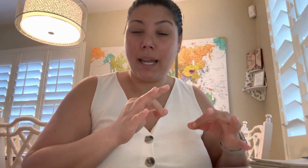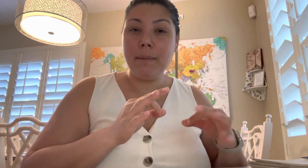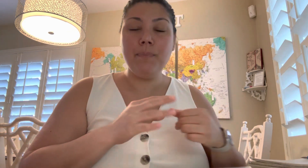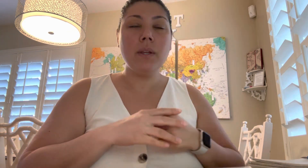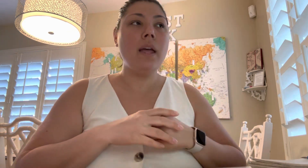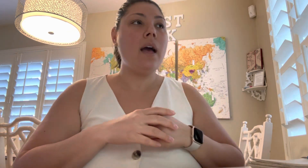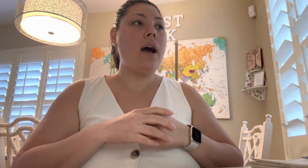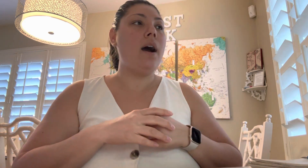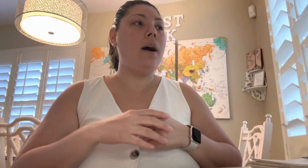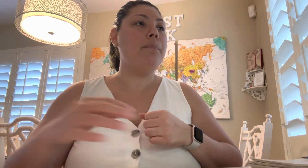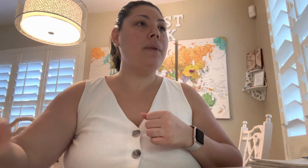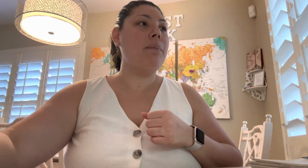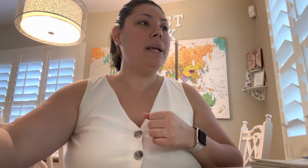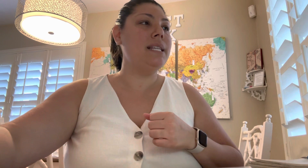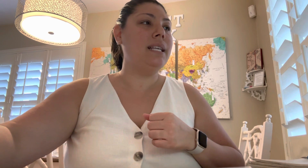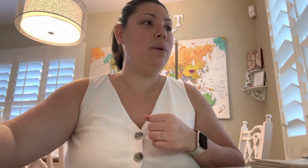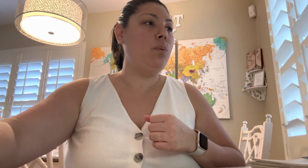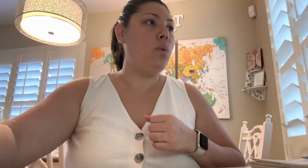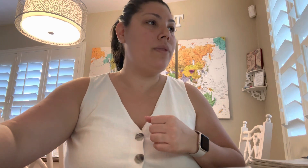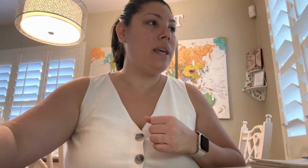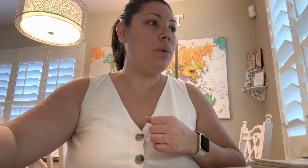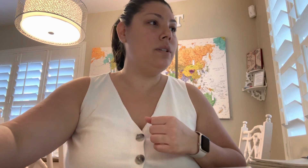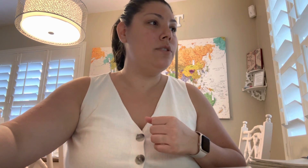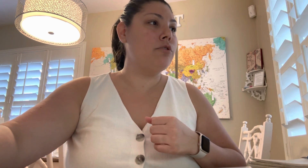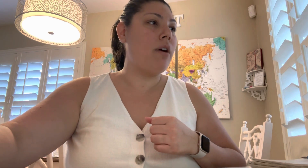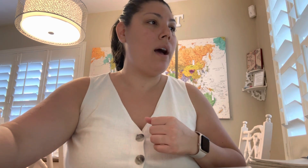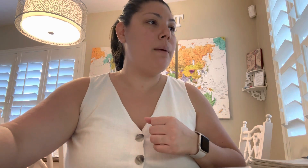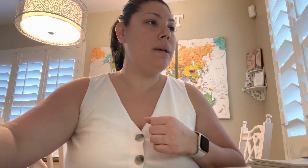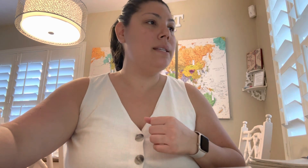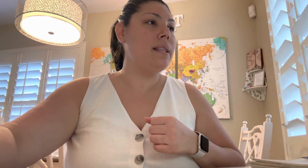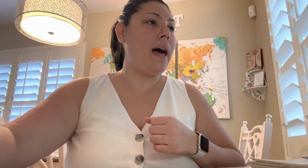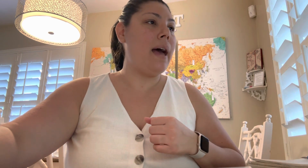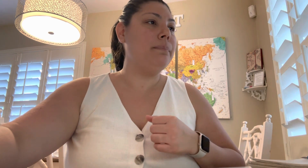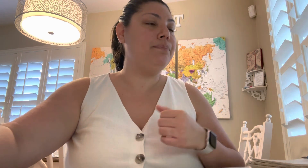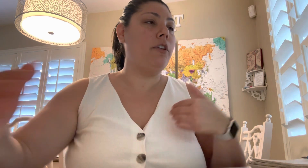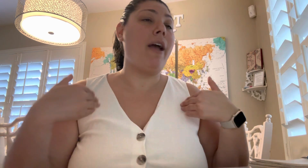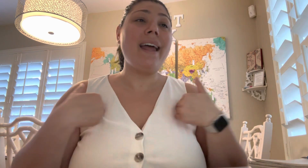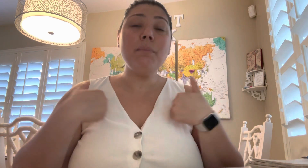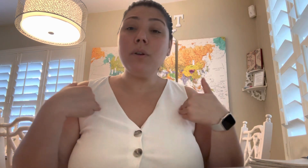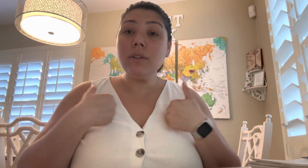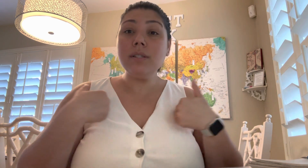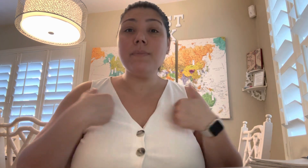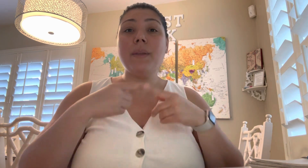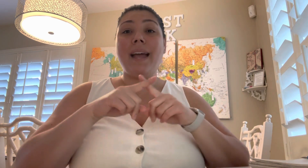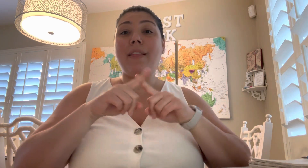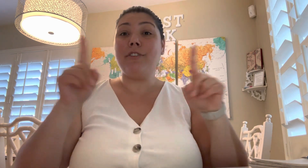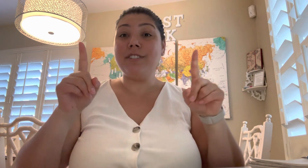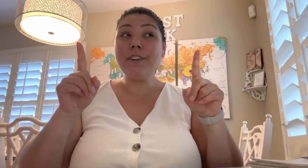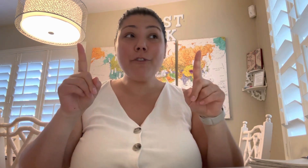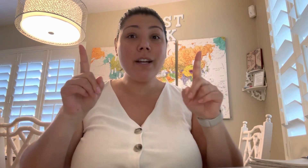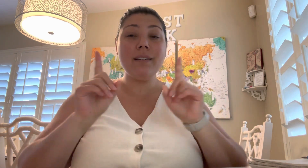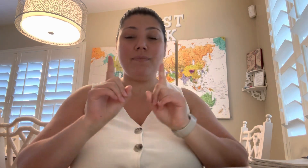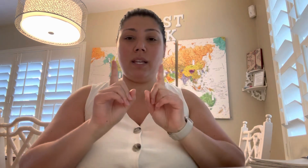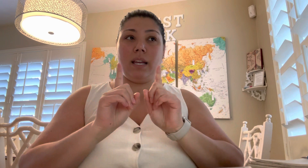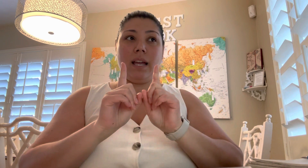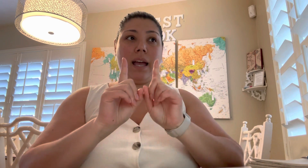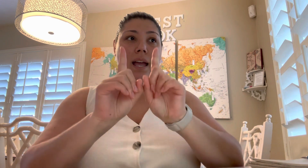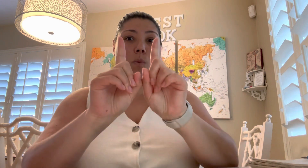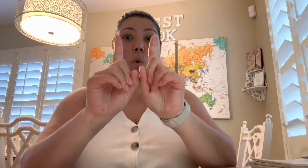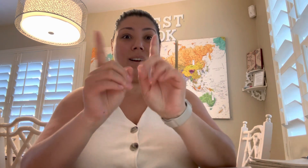same. And basically what they would describe is that they're animals and they're different and one kind